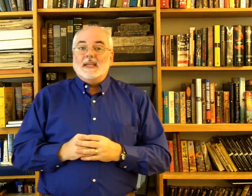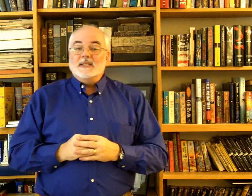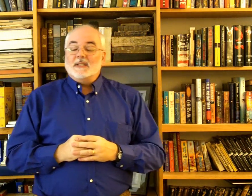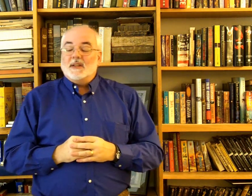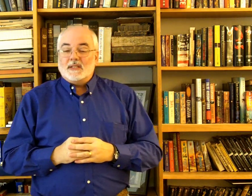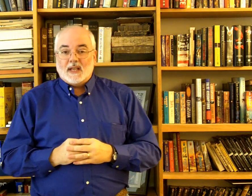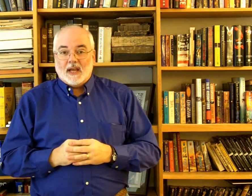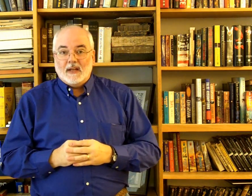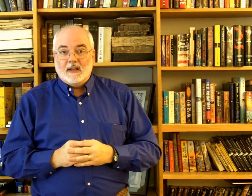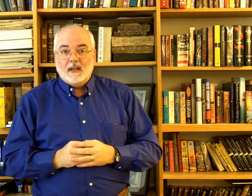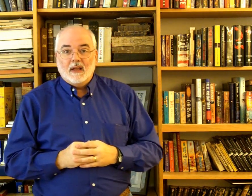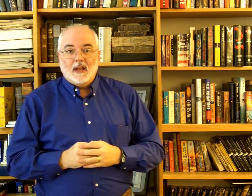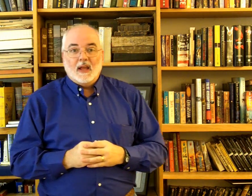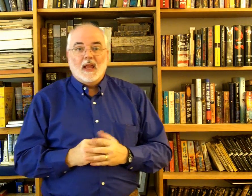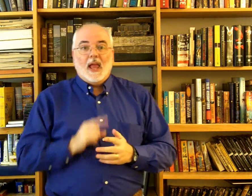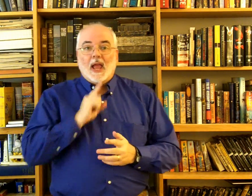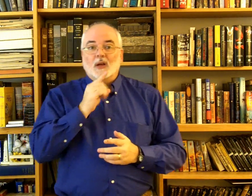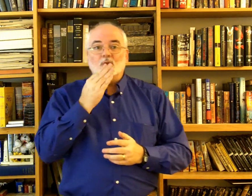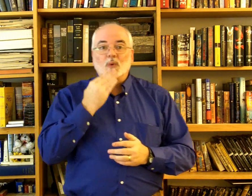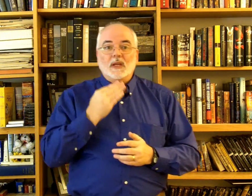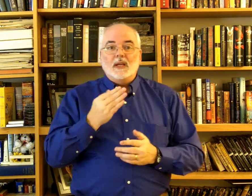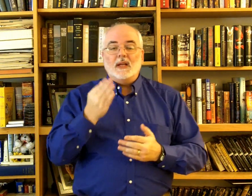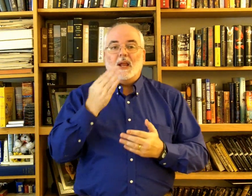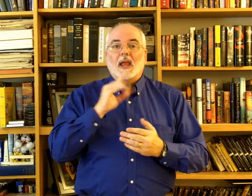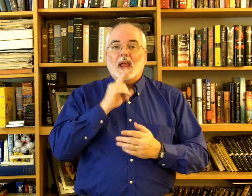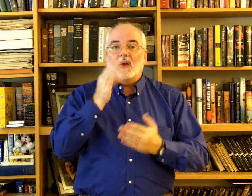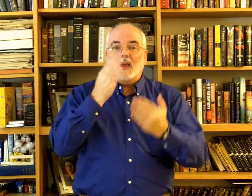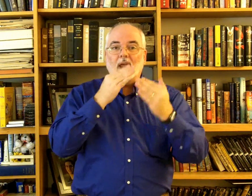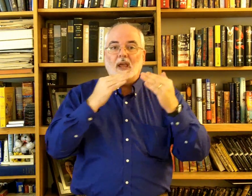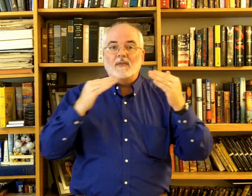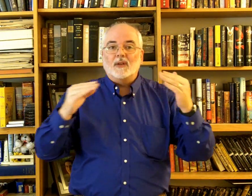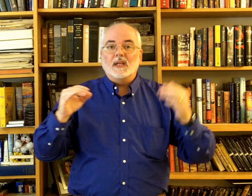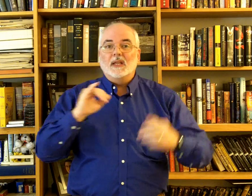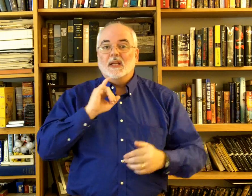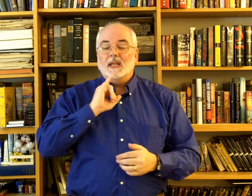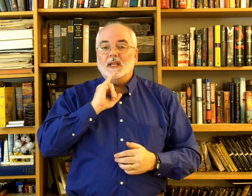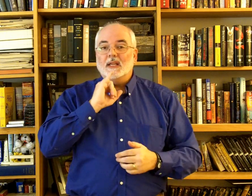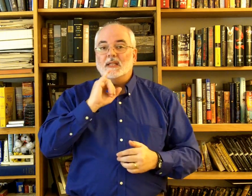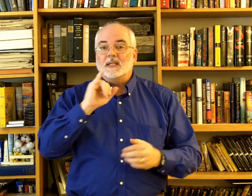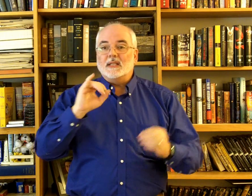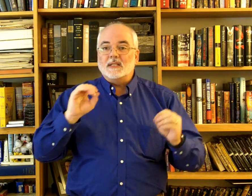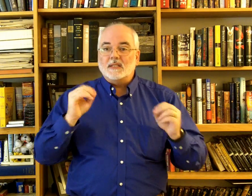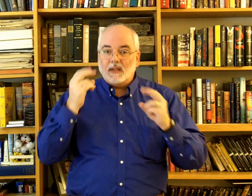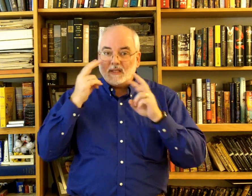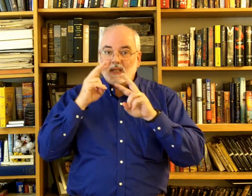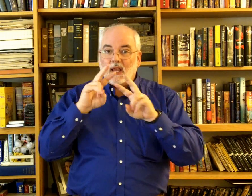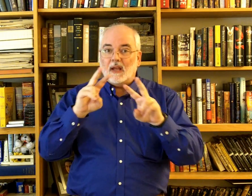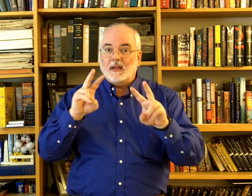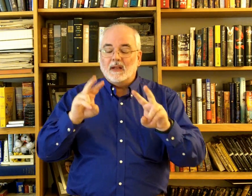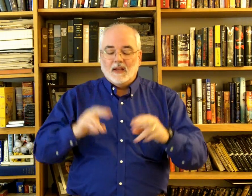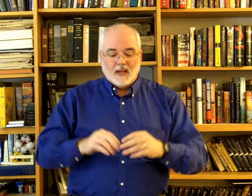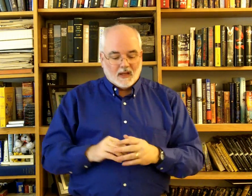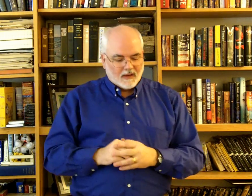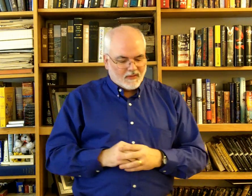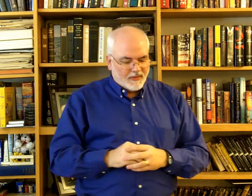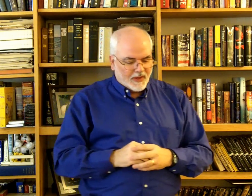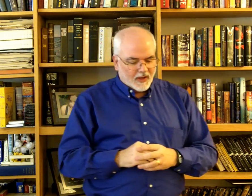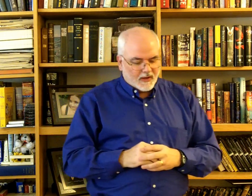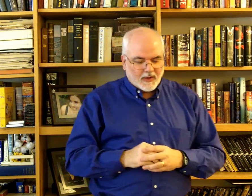Is the sight. How sweet, how heavenly is the sight. The. Okay,